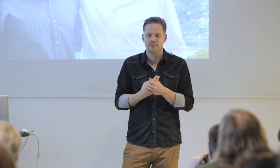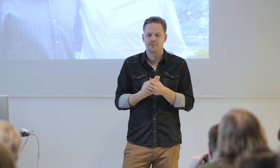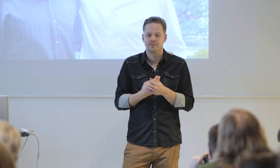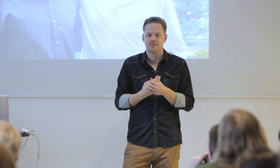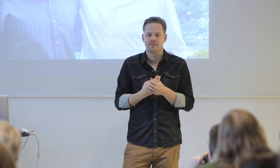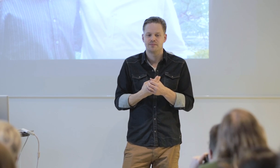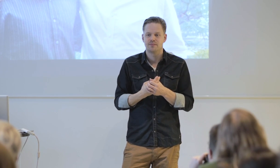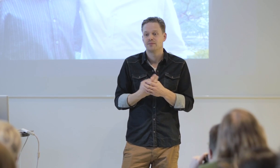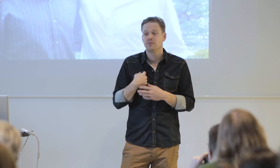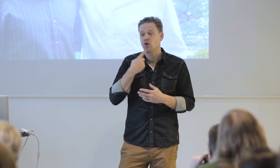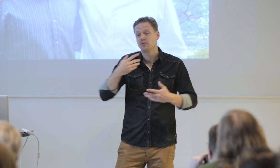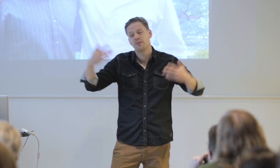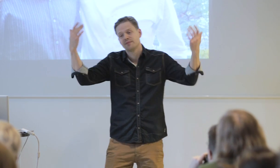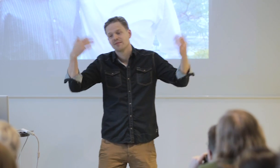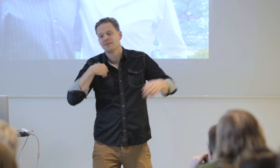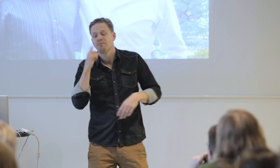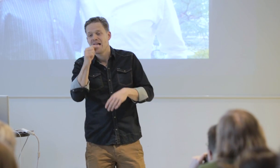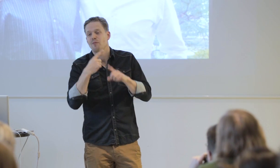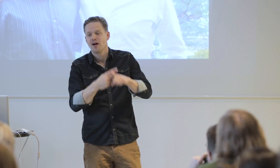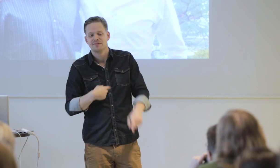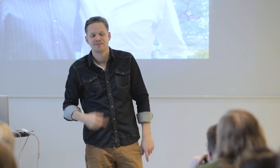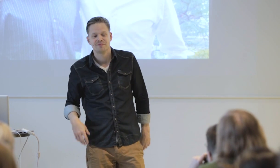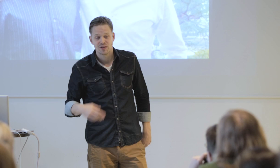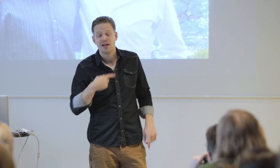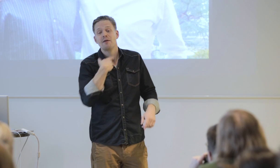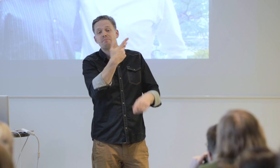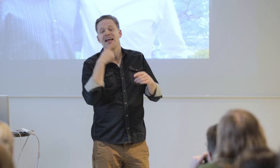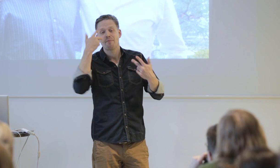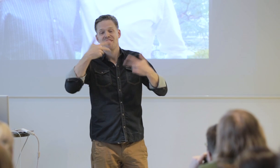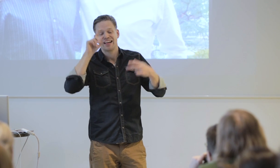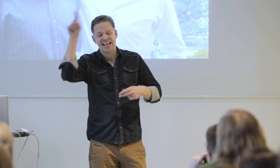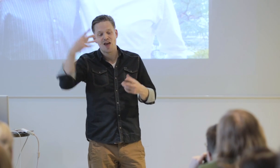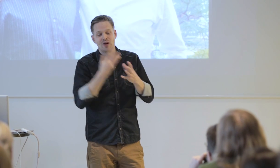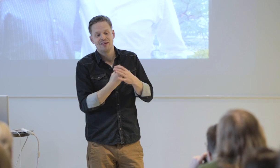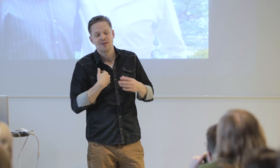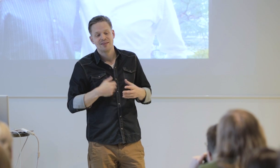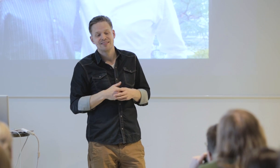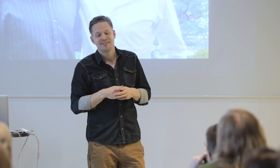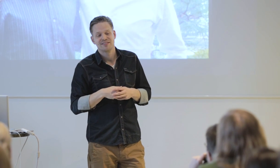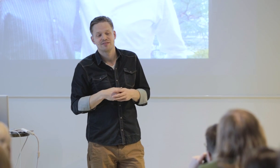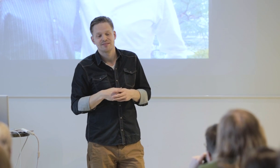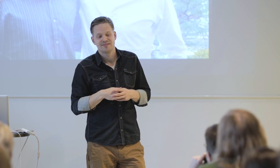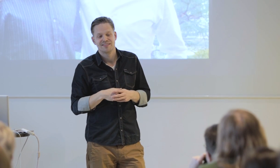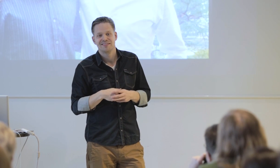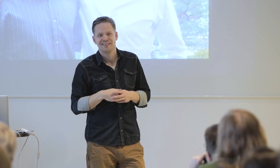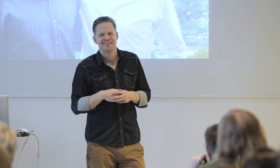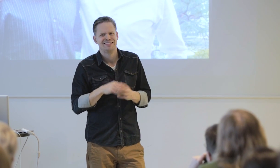with President Halonen. And I said, well, I'm coming with you. And we can do a rap together there in New